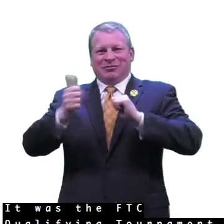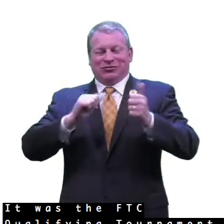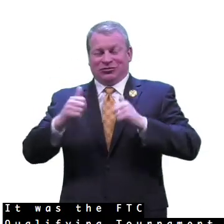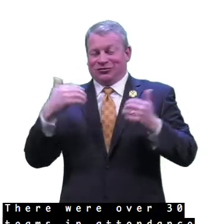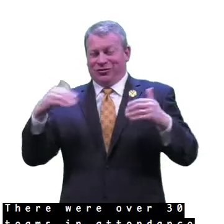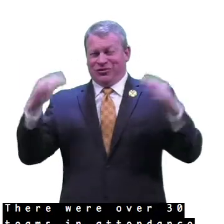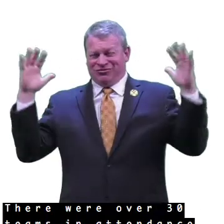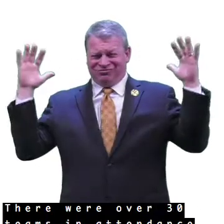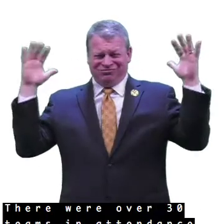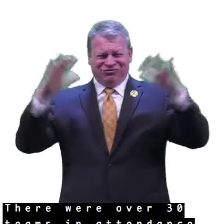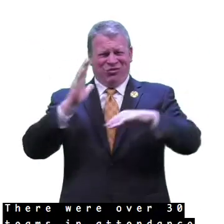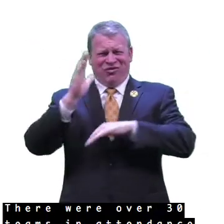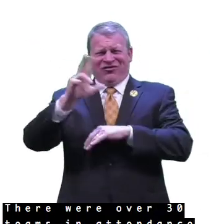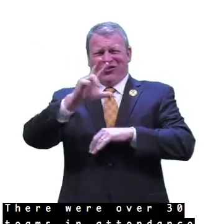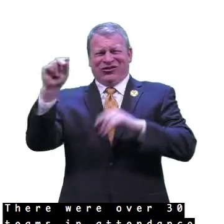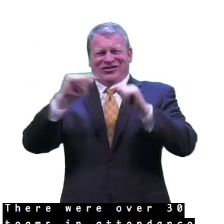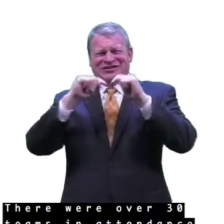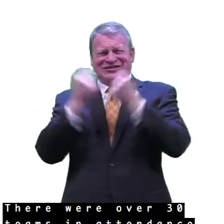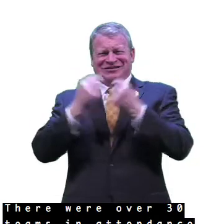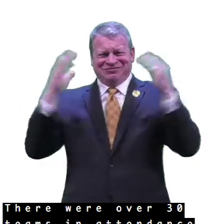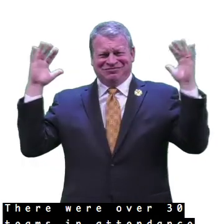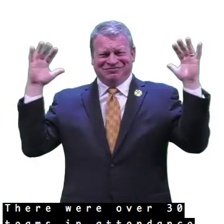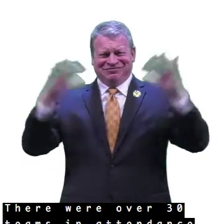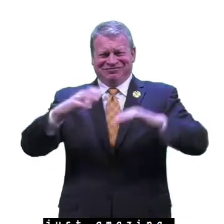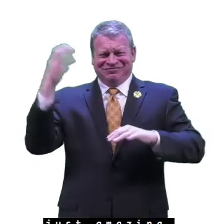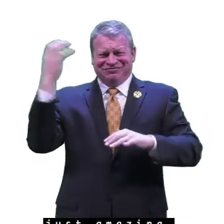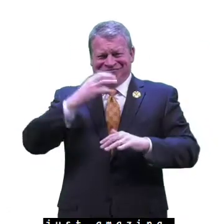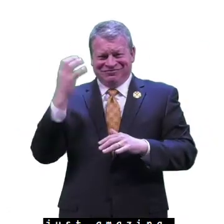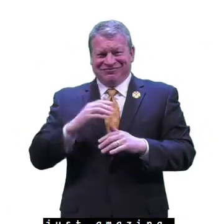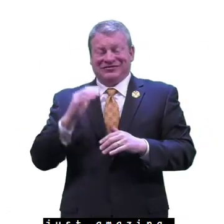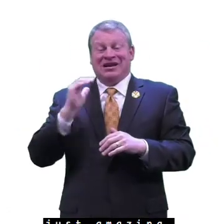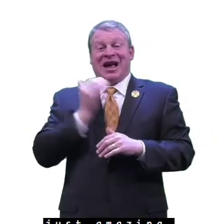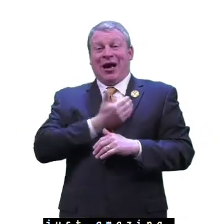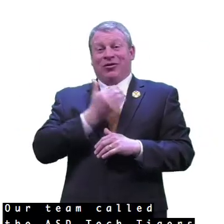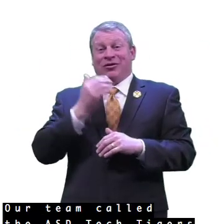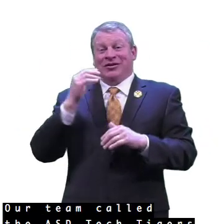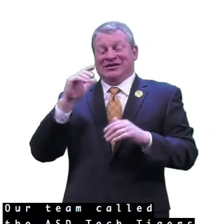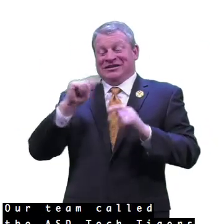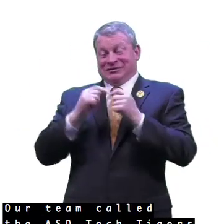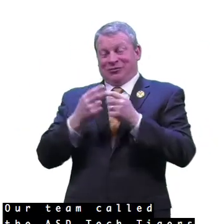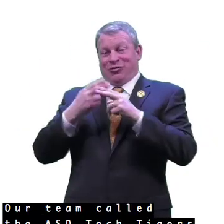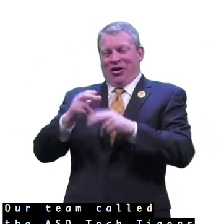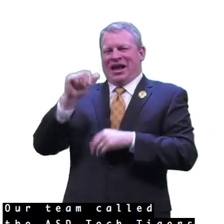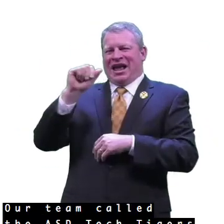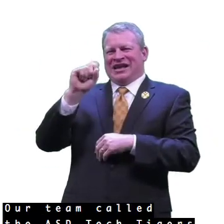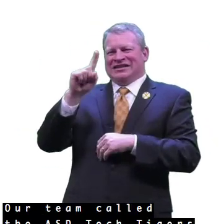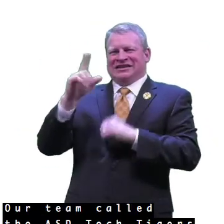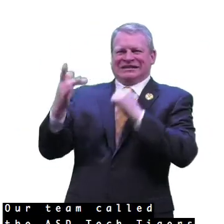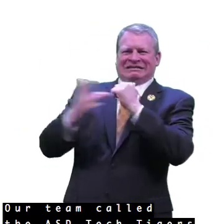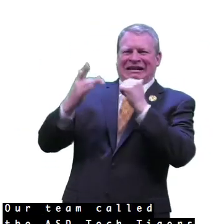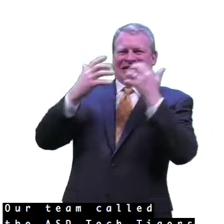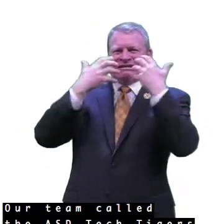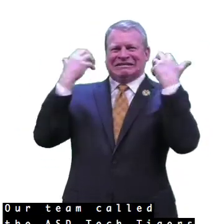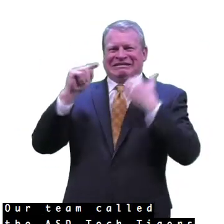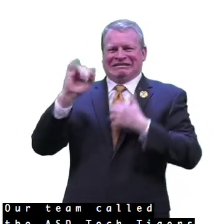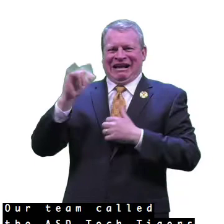tournament. There was over 30 teams in attendance. Just amazing. Our team, called the ASD Tech Tigers